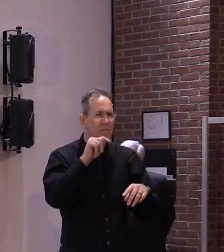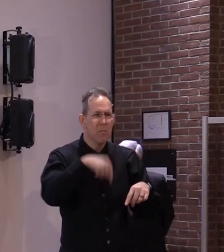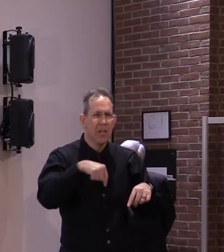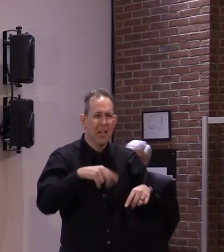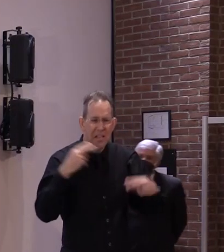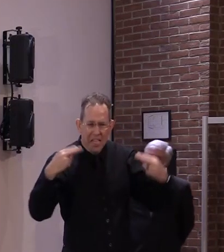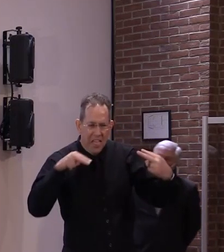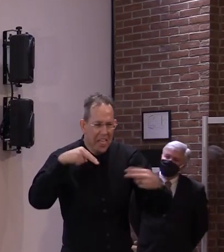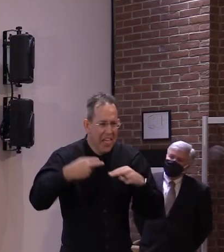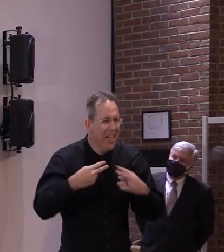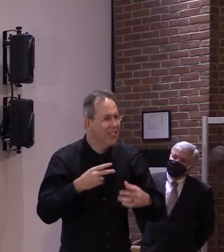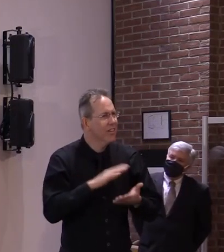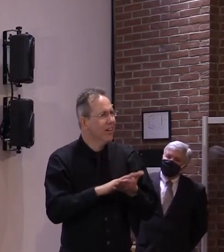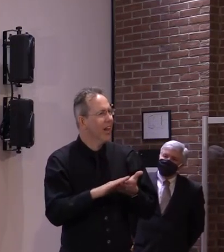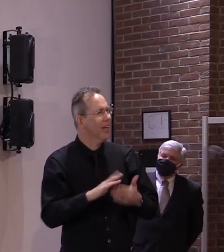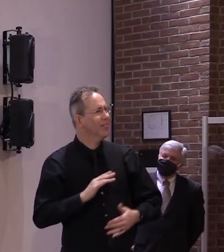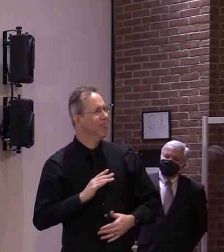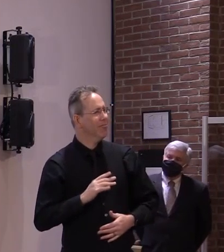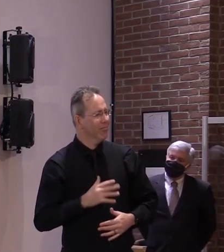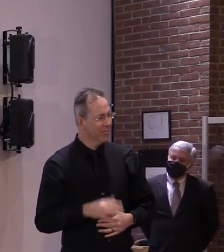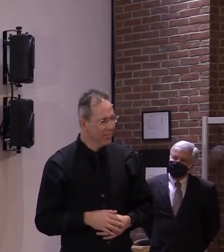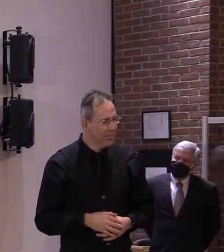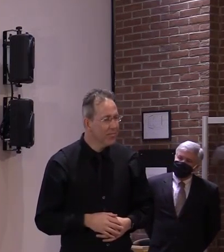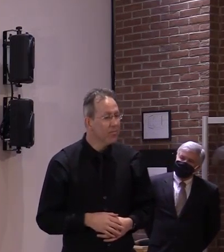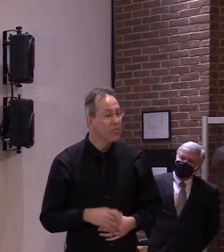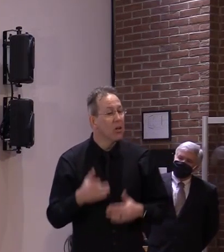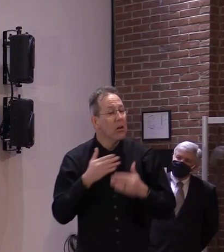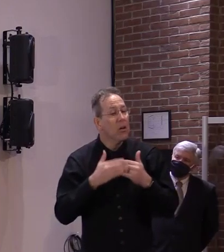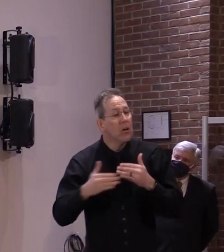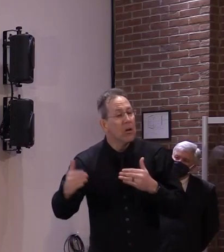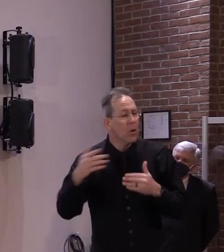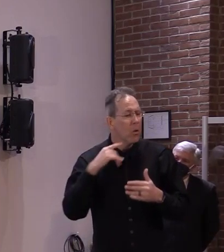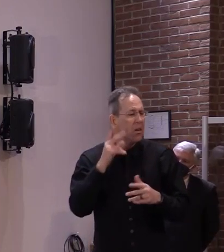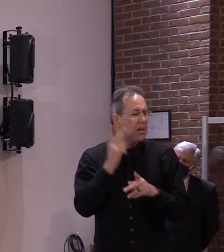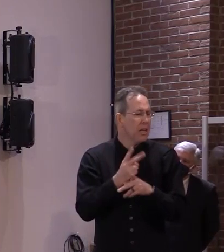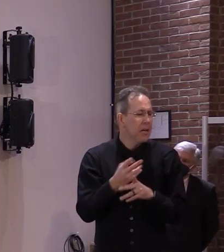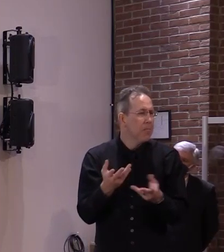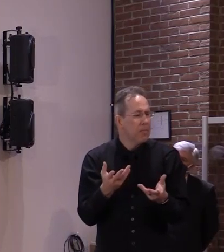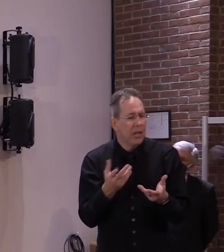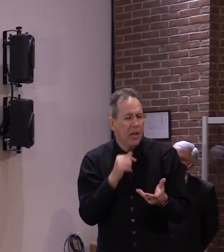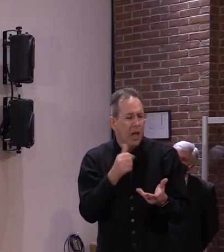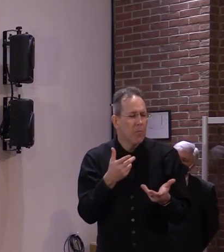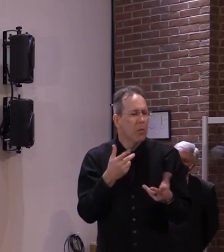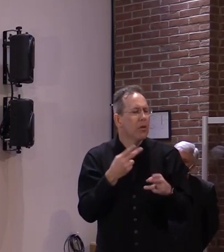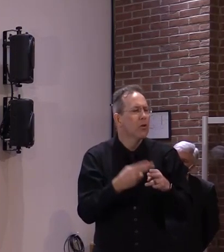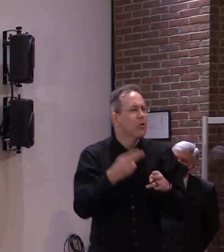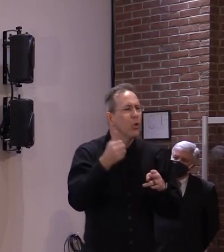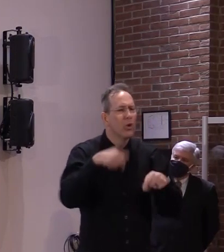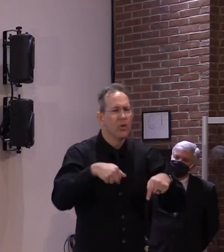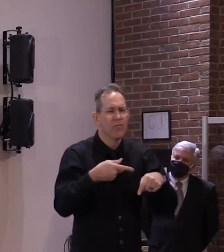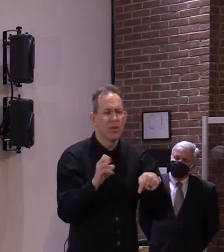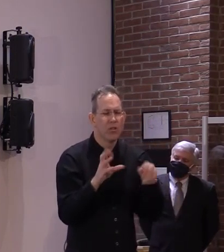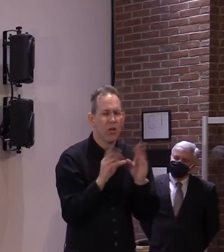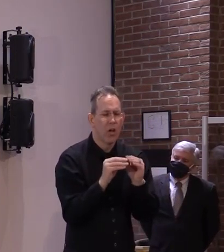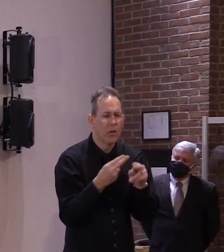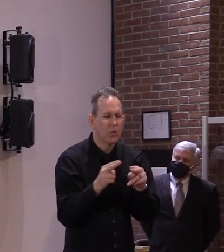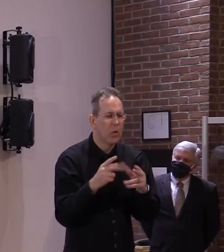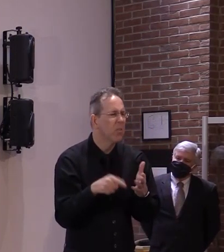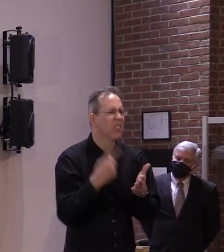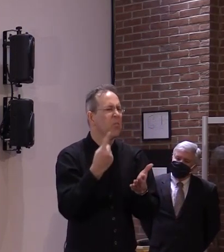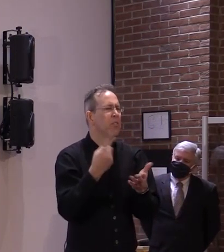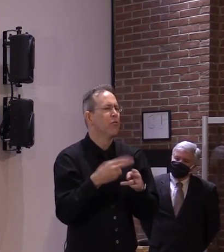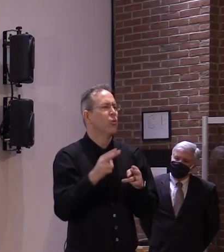we'll do something similar to this, maybe not as long, maybe not multiple days, but certainly we want to make sure that